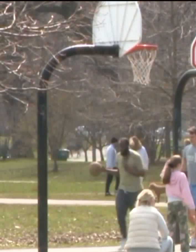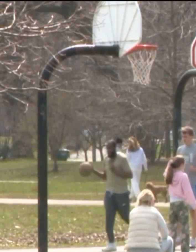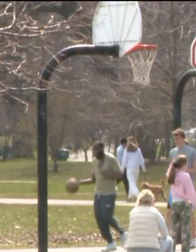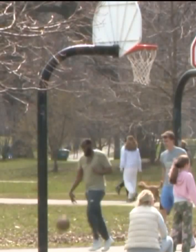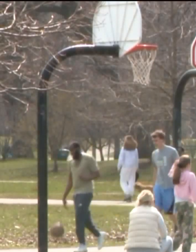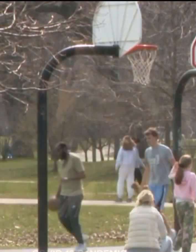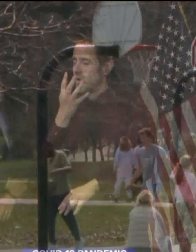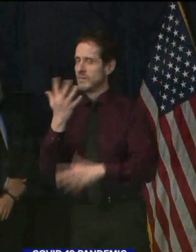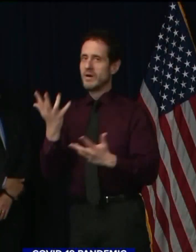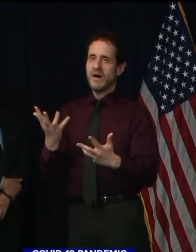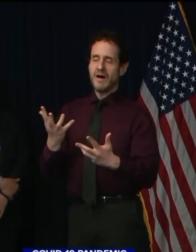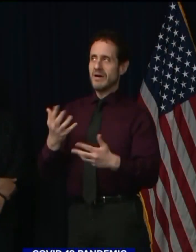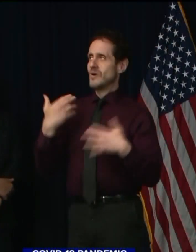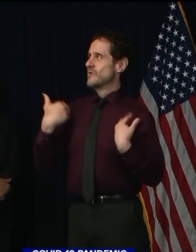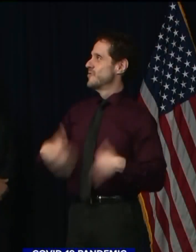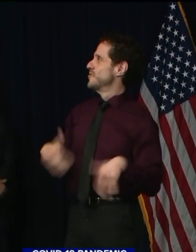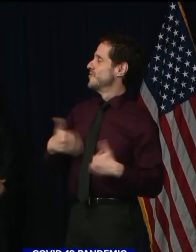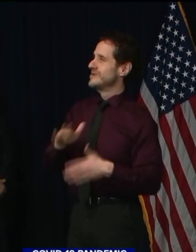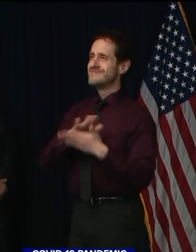well.